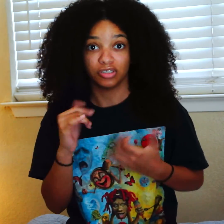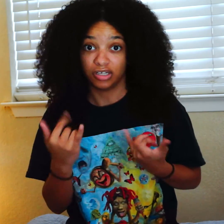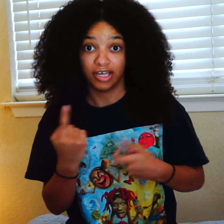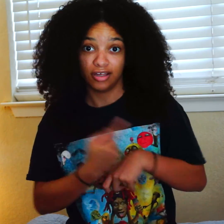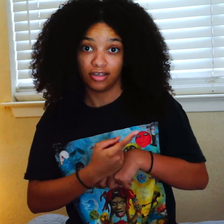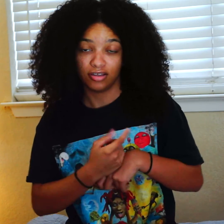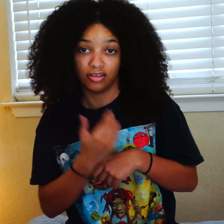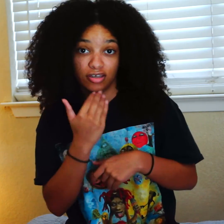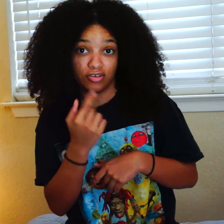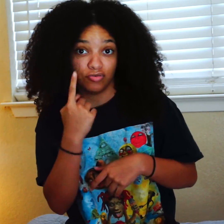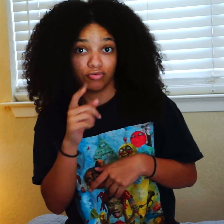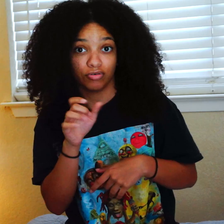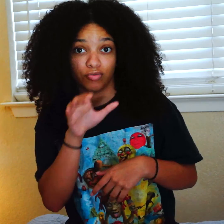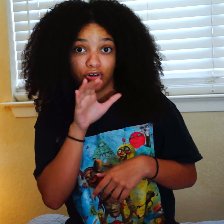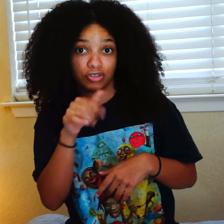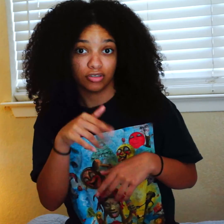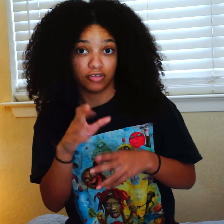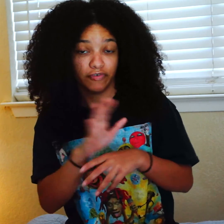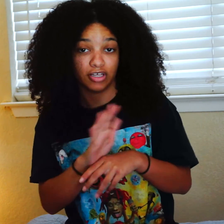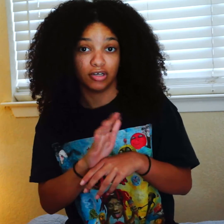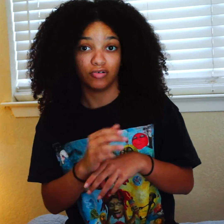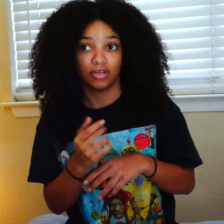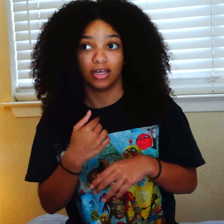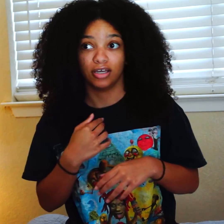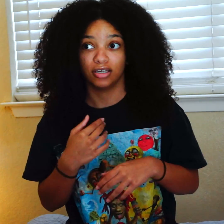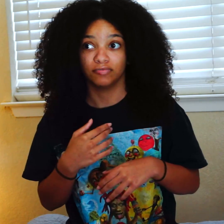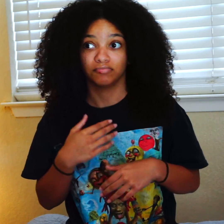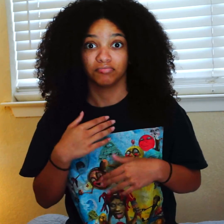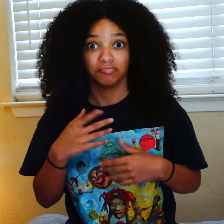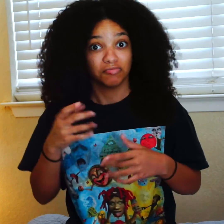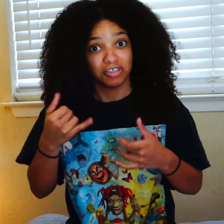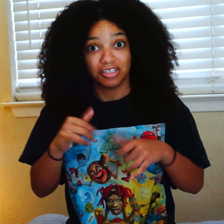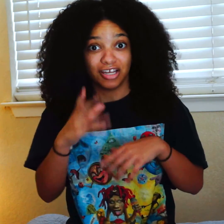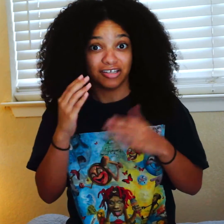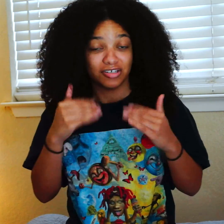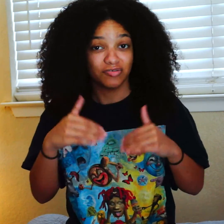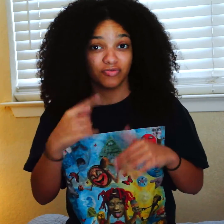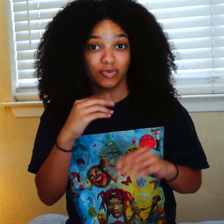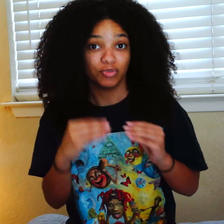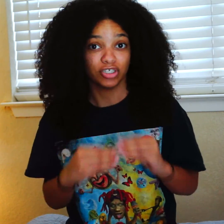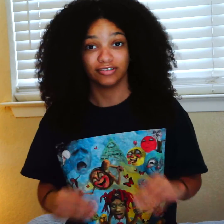today. Thank you for watching this video and stay tuned for more.